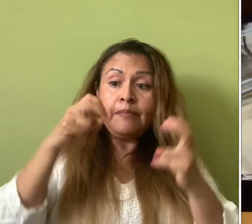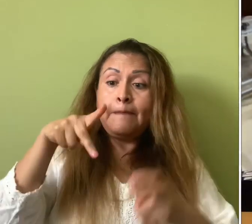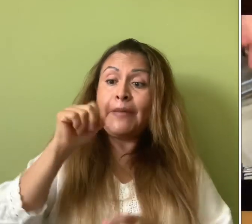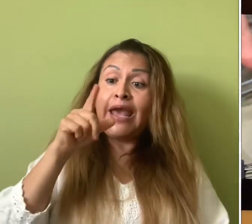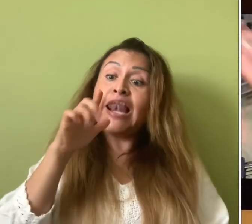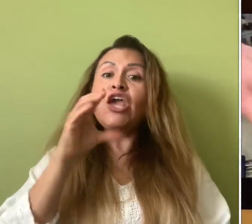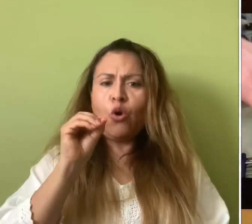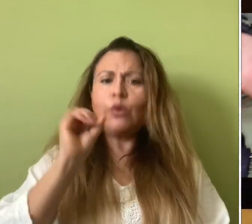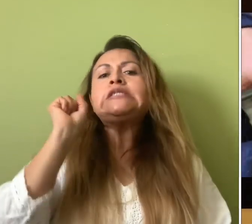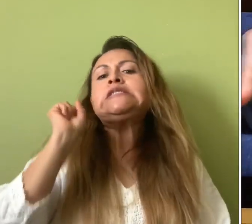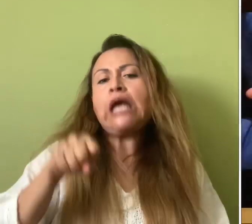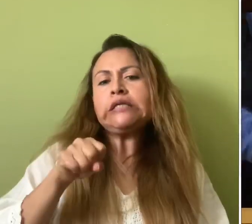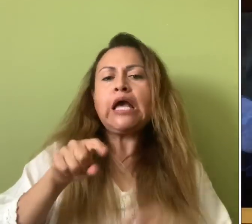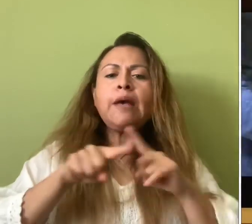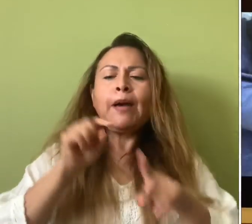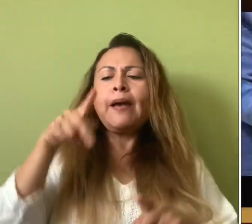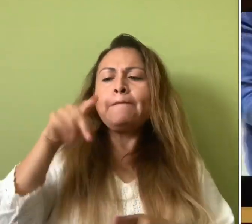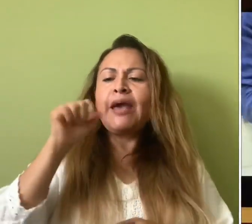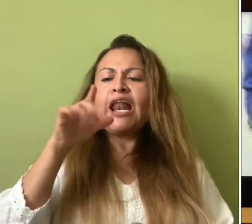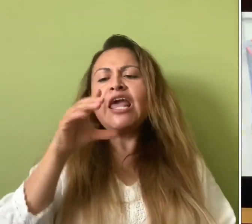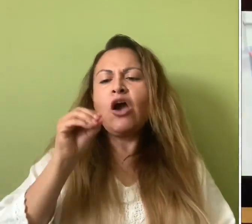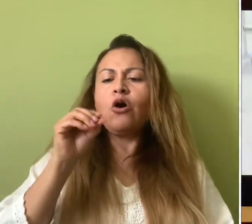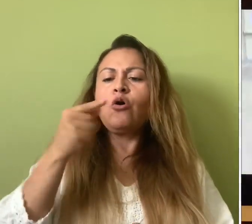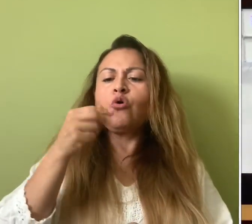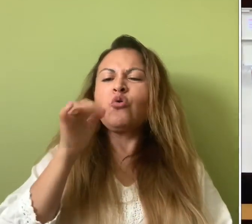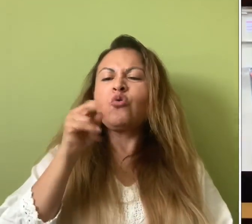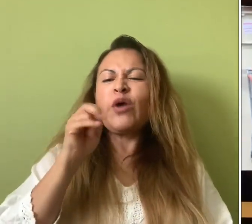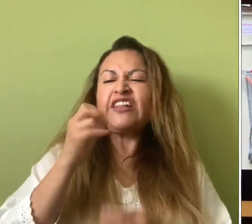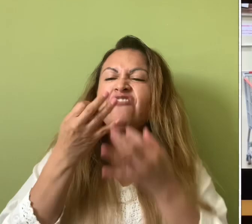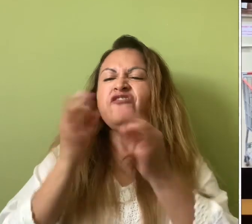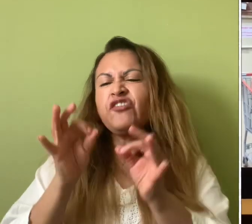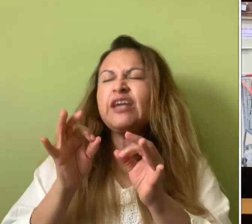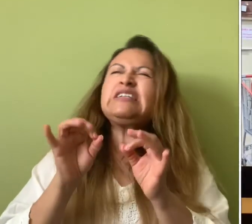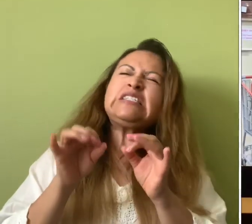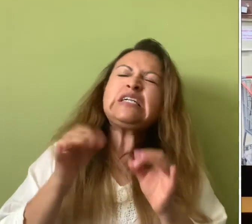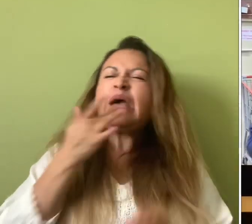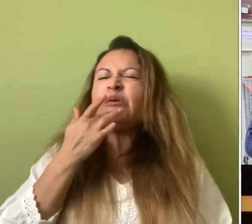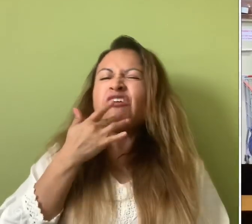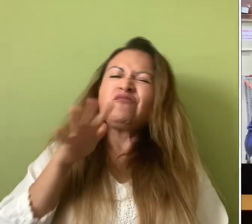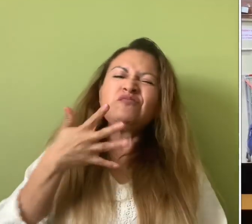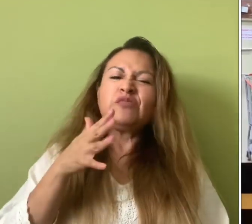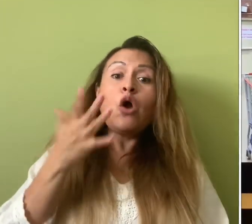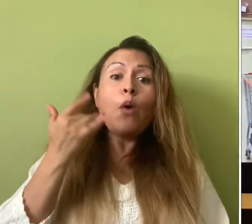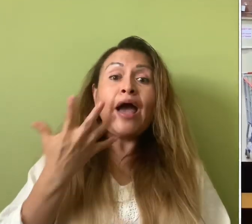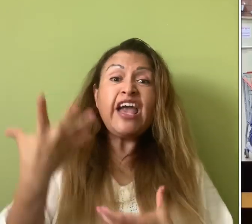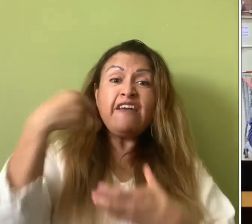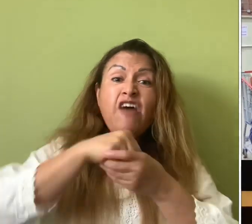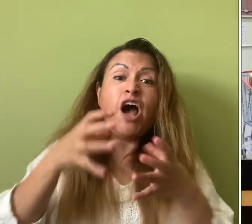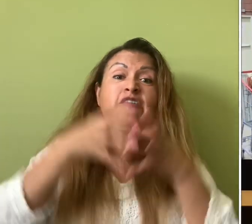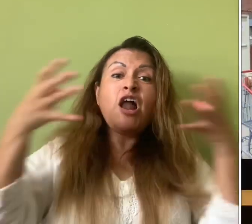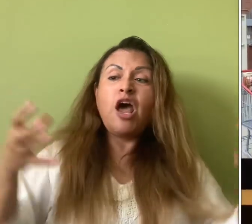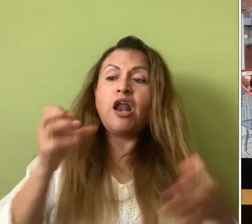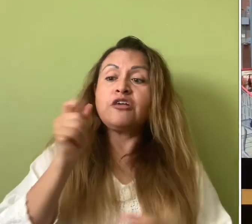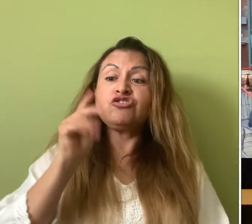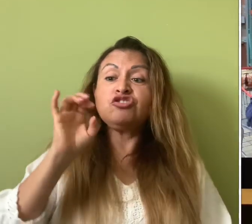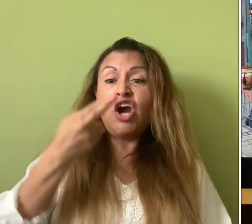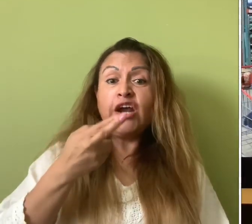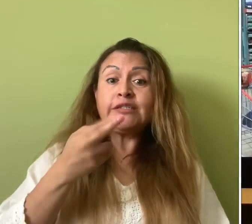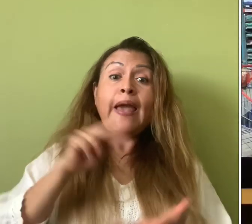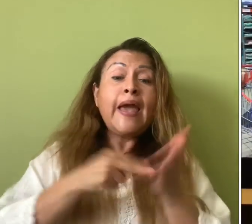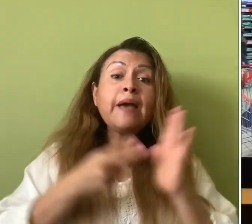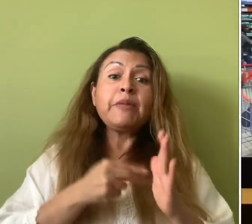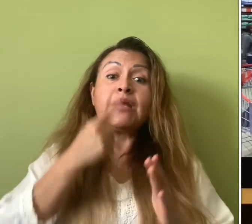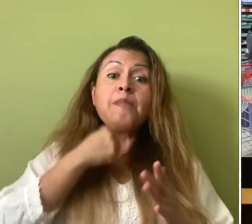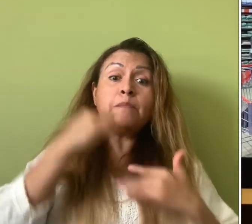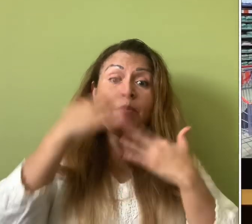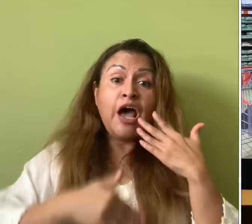of this. And even though it is paleo grain-free, I wasn't the biggest fan of it because it was starch heavy. Starch heavy still spikes your blood sugar. This